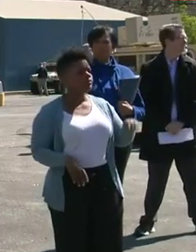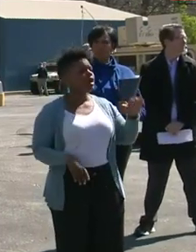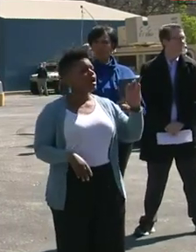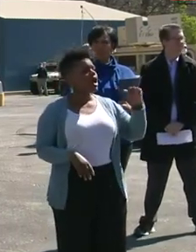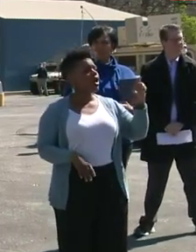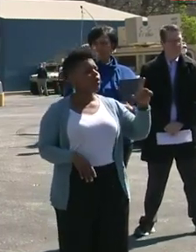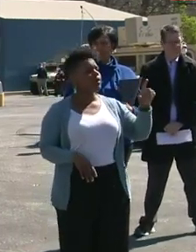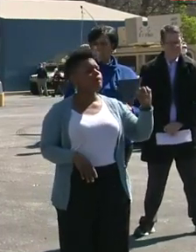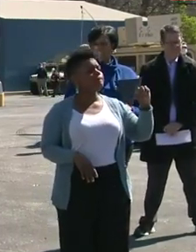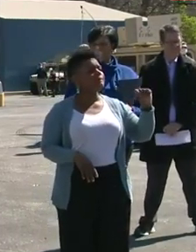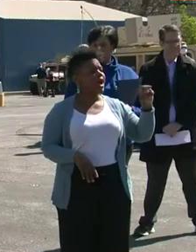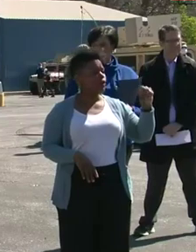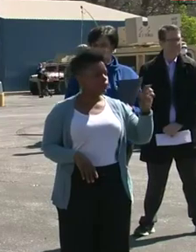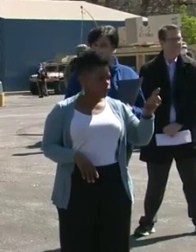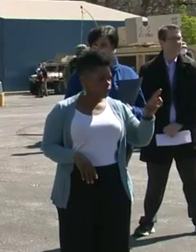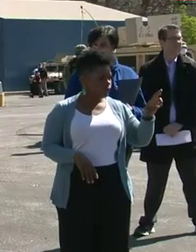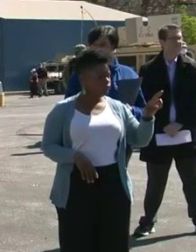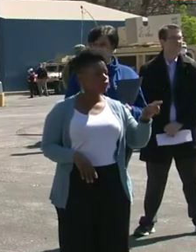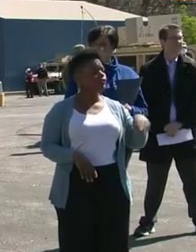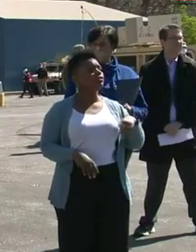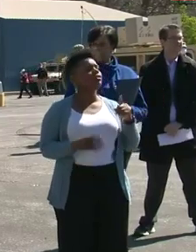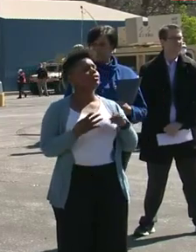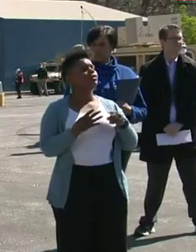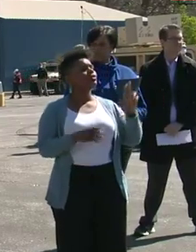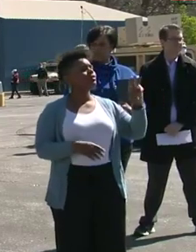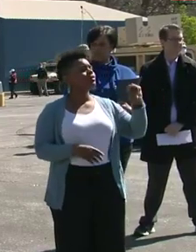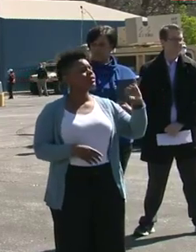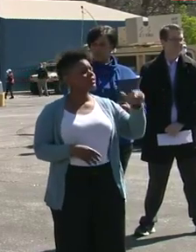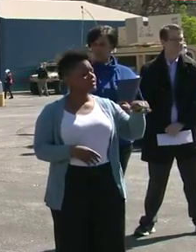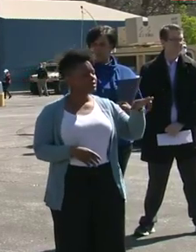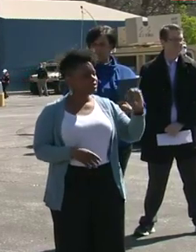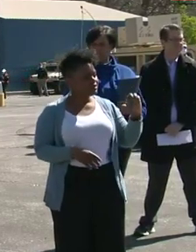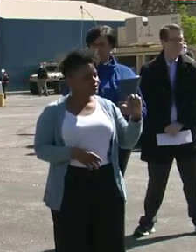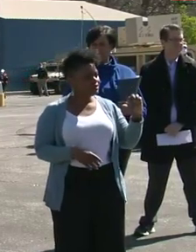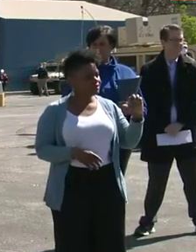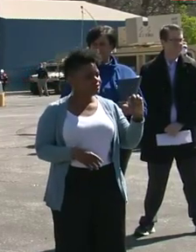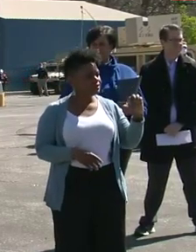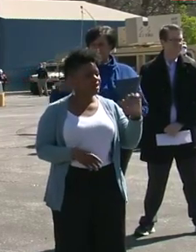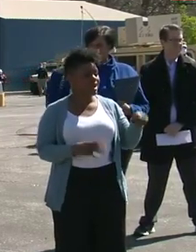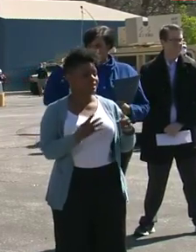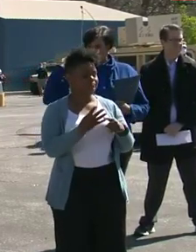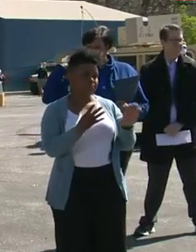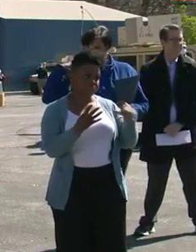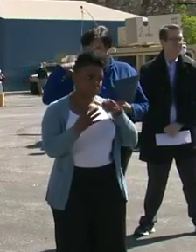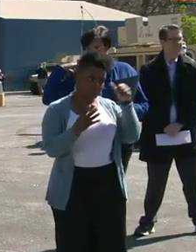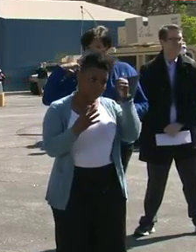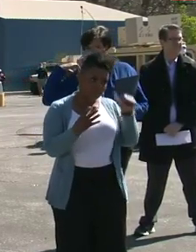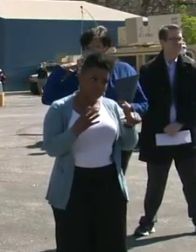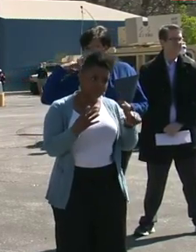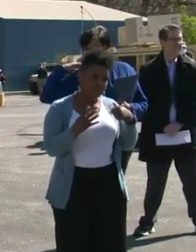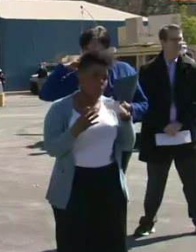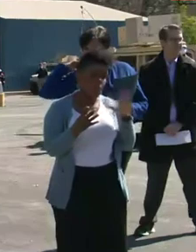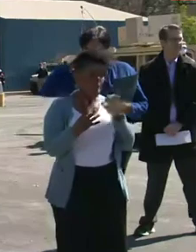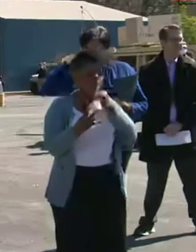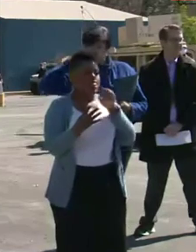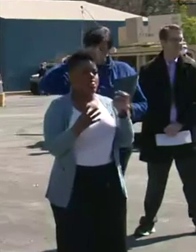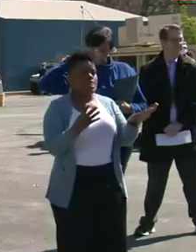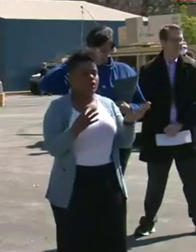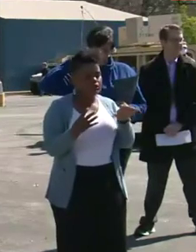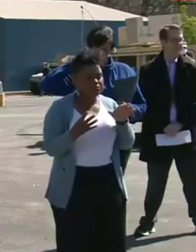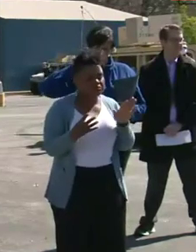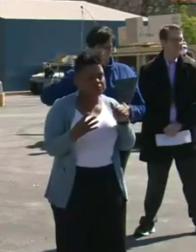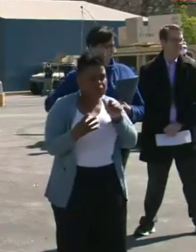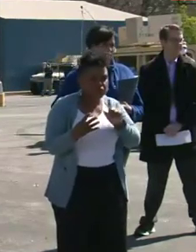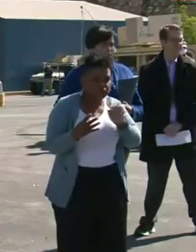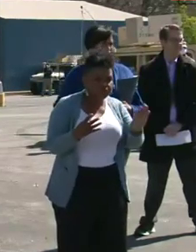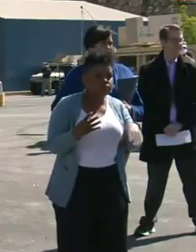have to get back to you on the most recent facility. I don't want to mispronounce the name, but I can give it to you